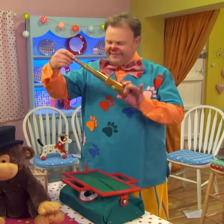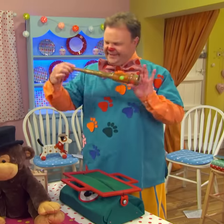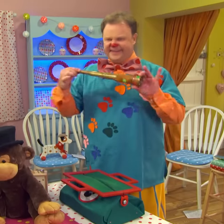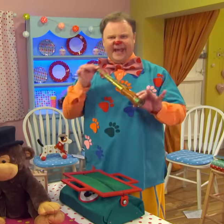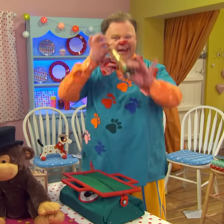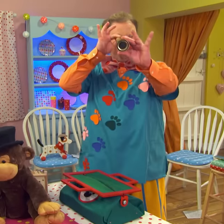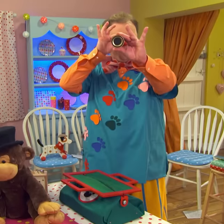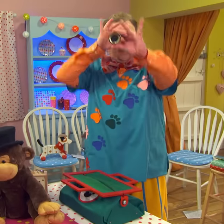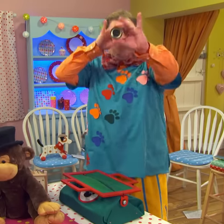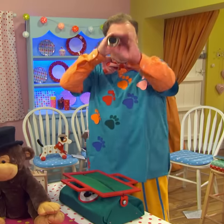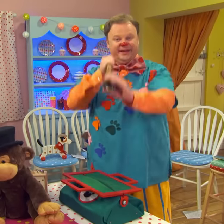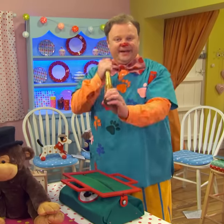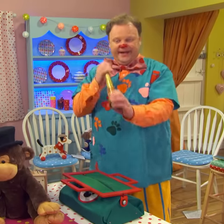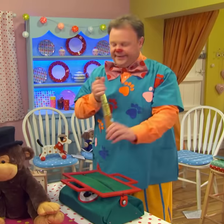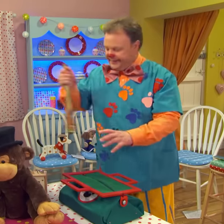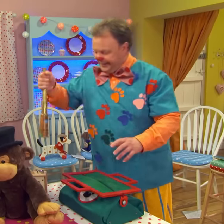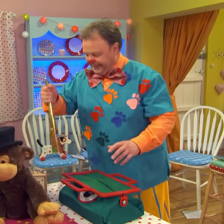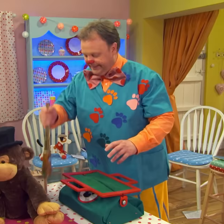A telescope?